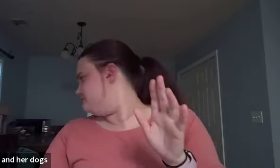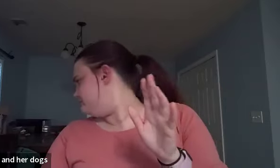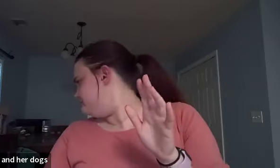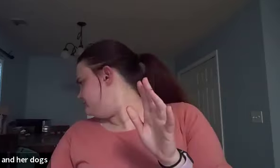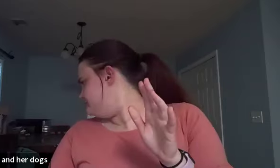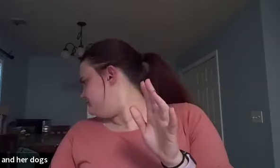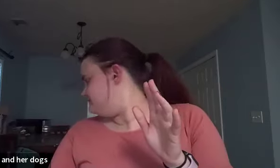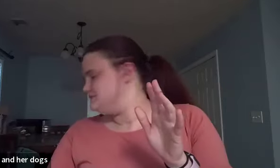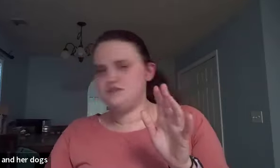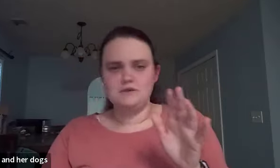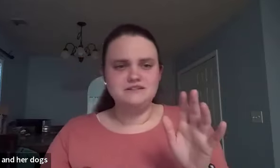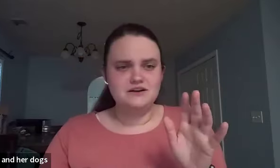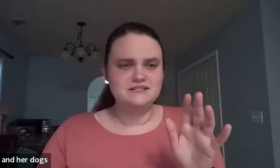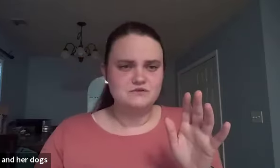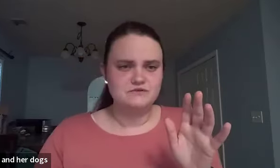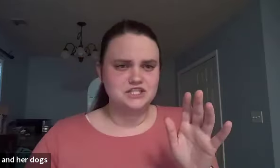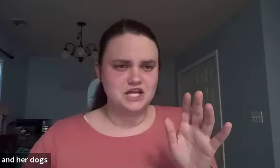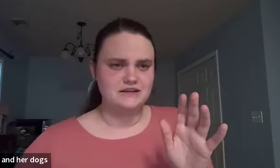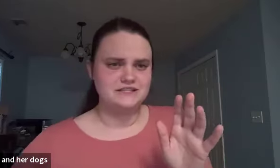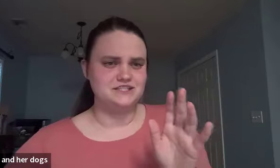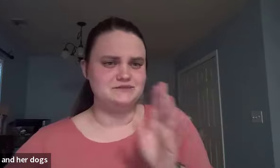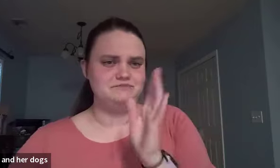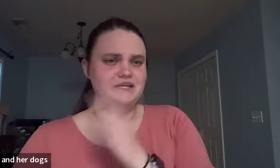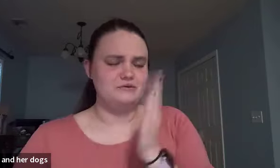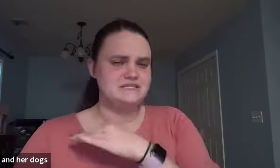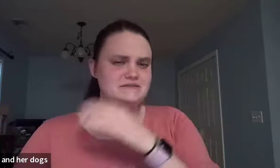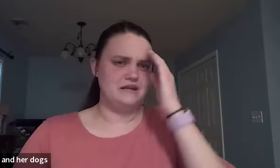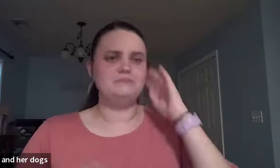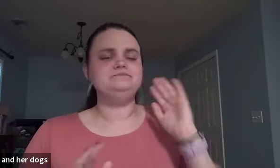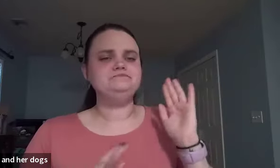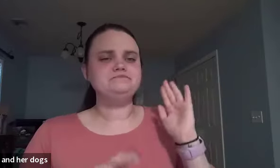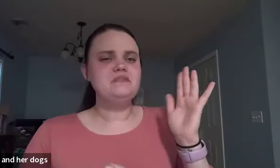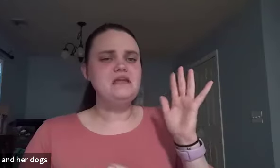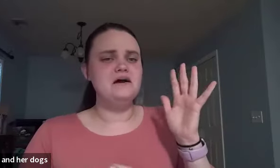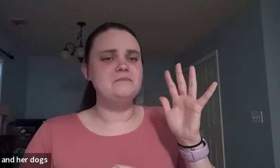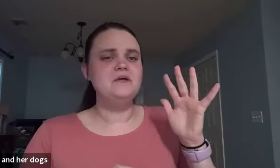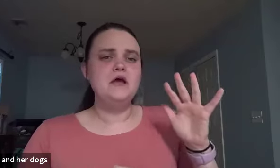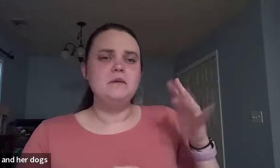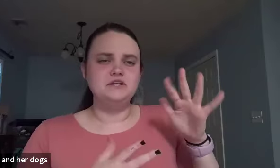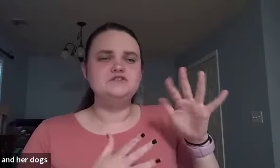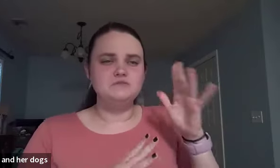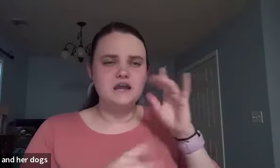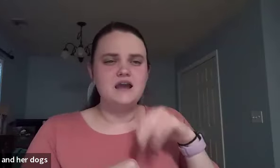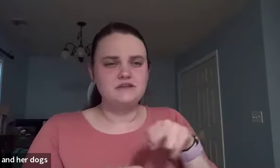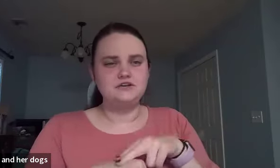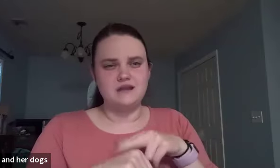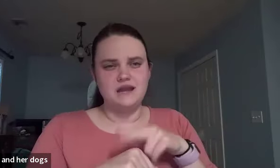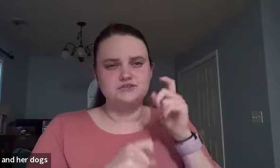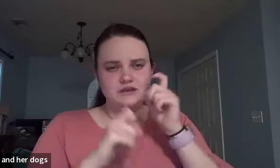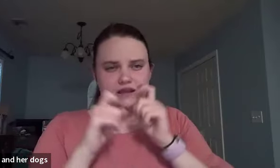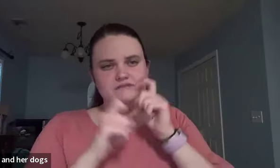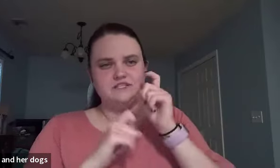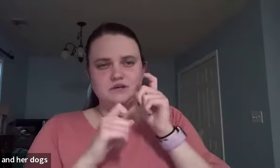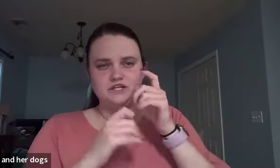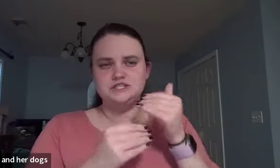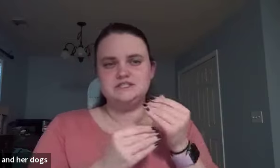natural. Sorry, my dog is moving a chair. He's just being noisy right now. But you do want to have like your natural like kind of